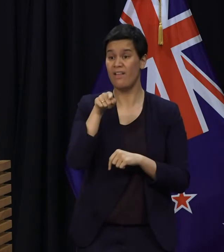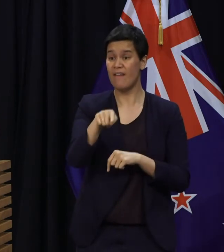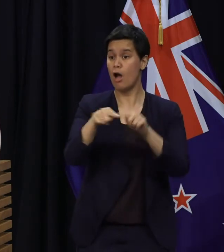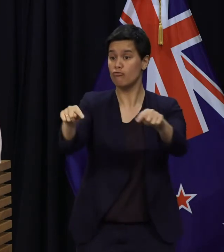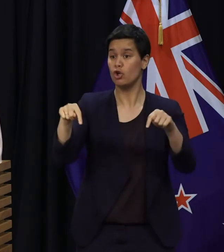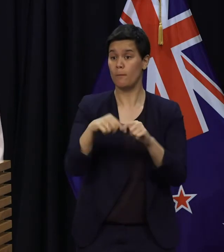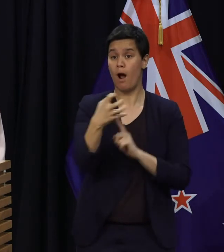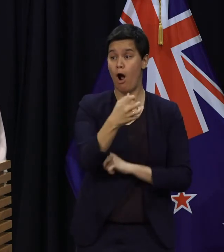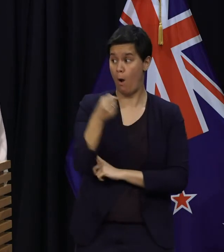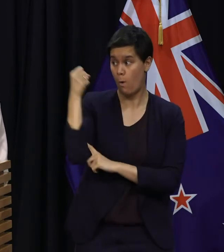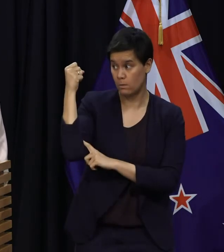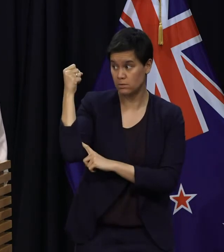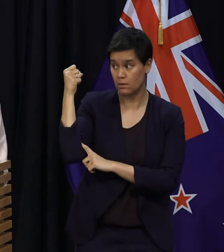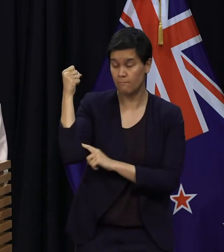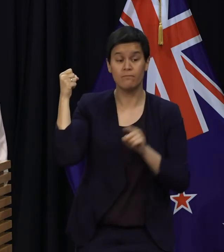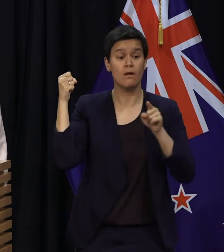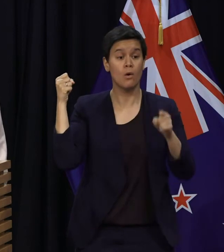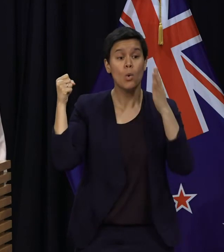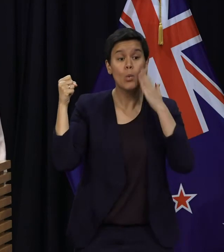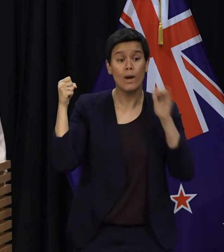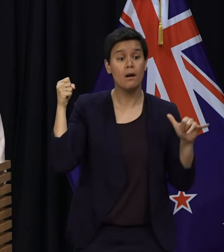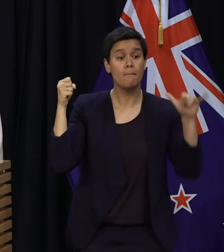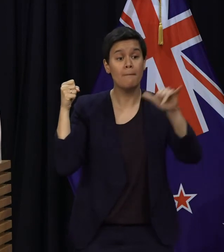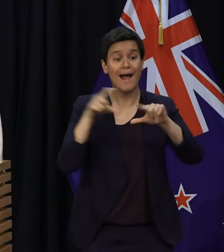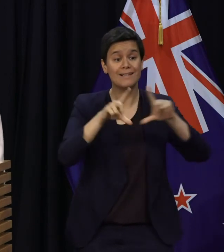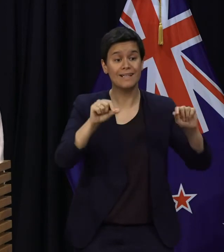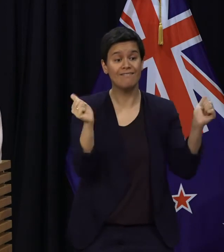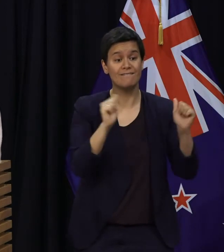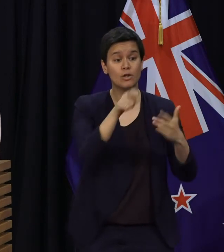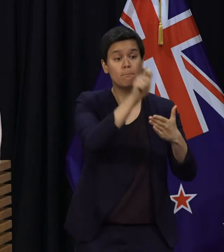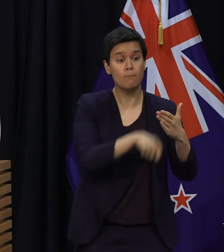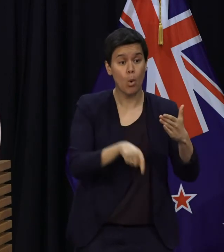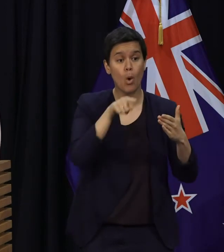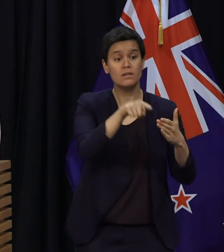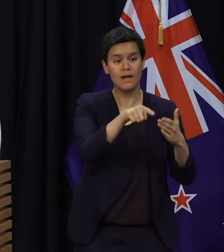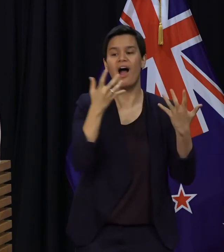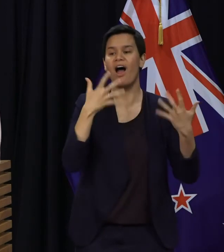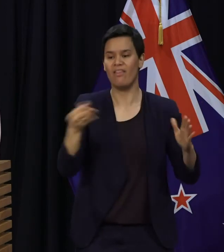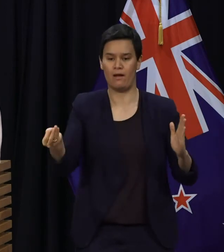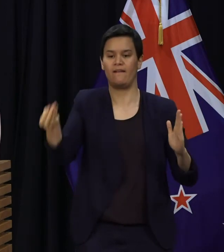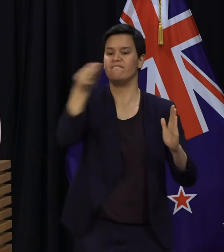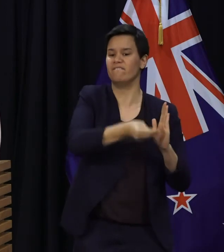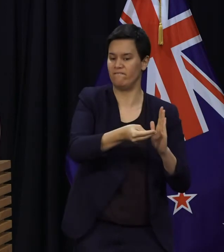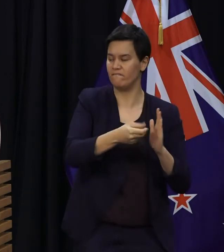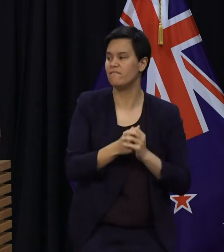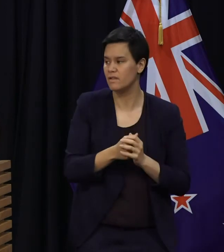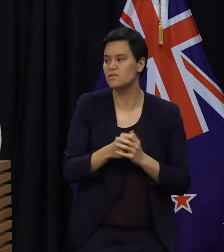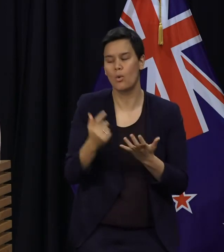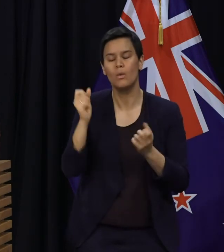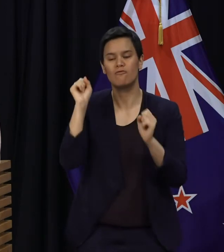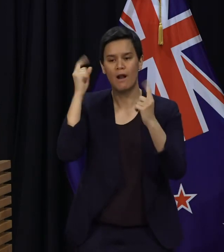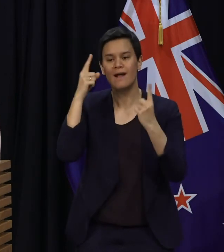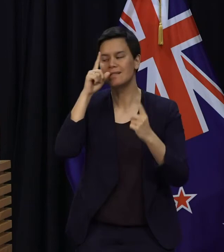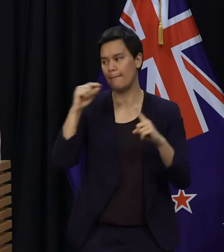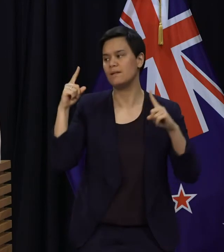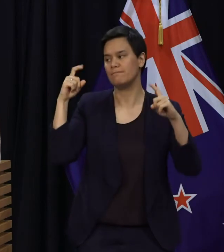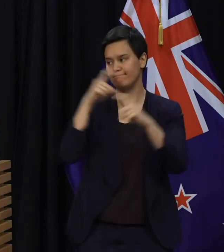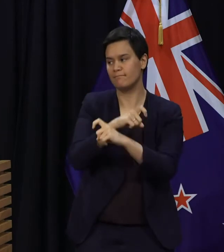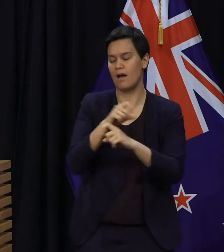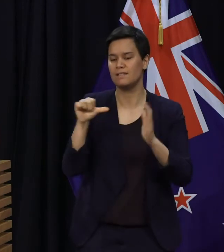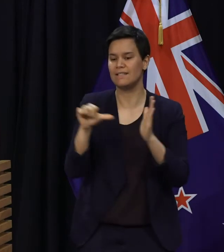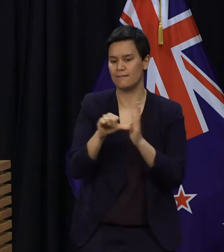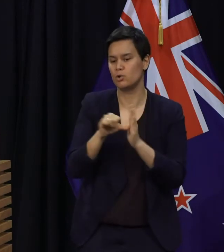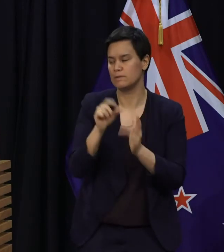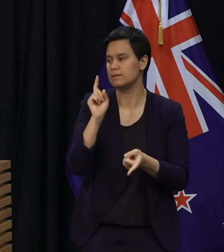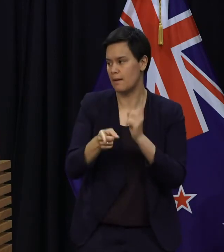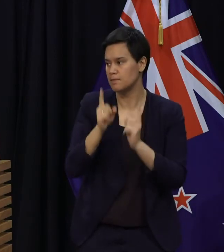you until you then get a matching flight. So we recognise the most important thing and sometimes difficult thing will be that isolation spot.